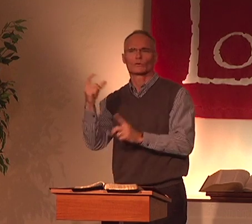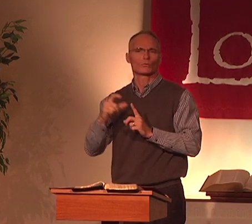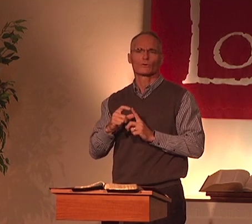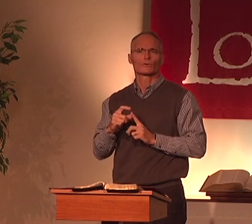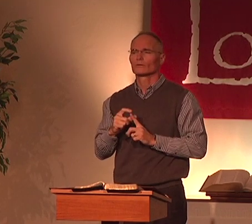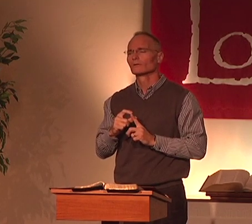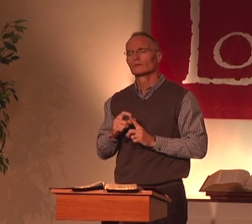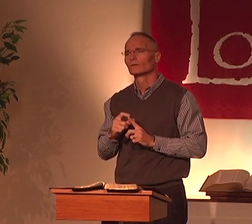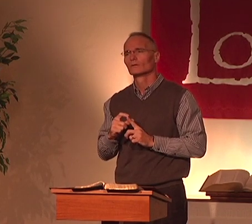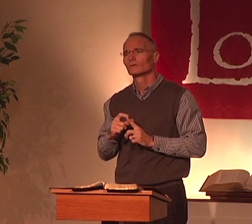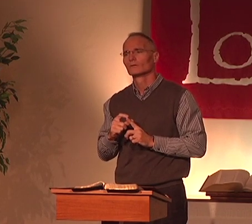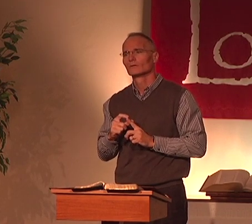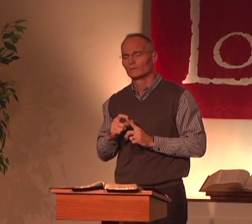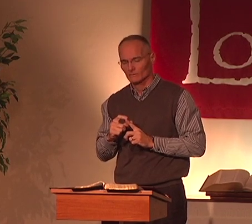It's not just a word